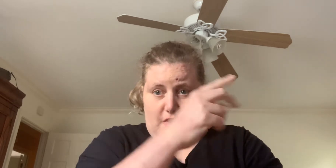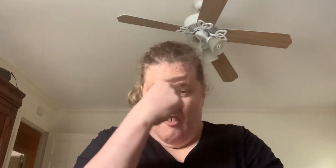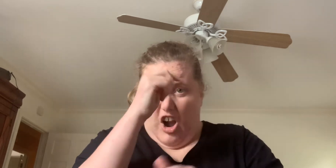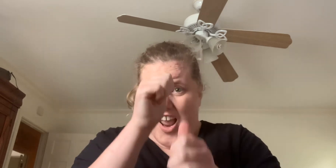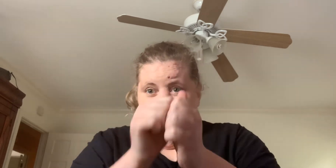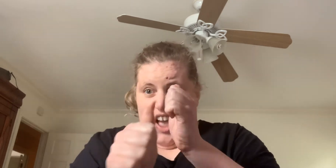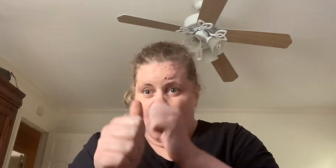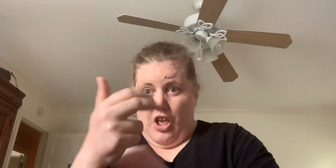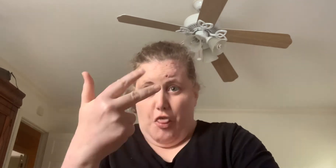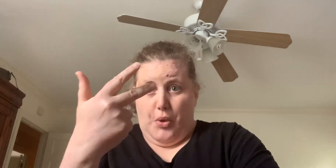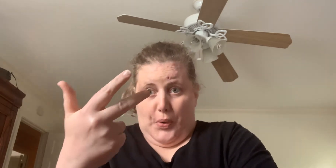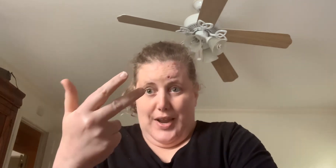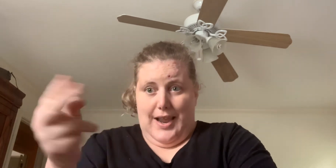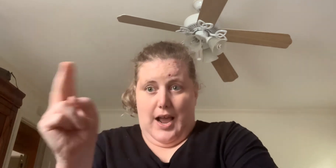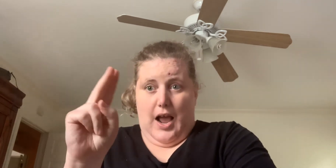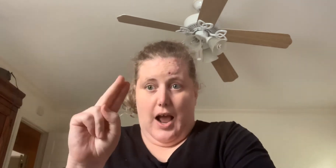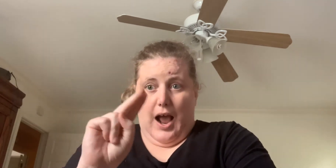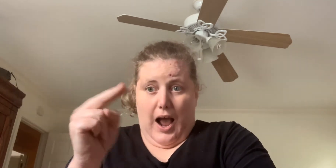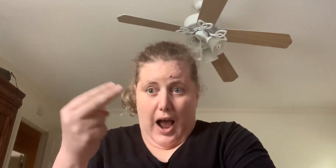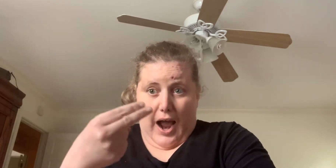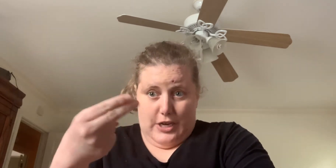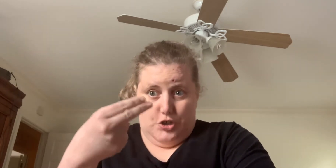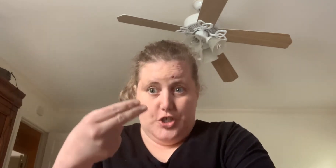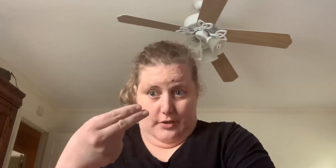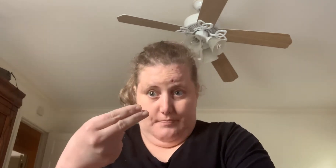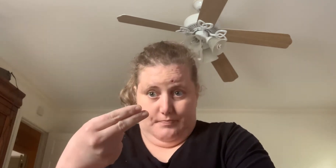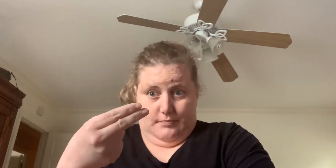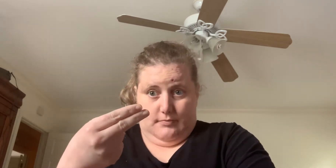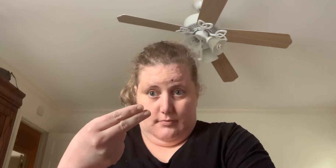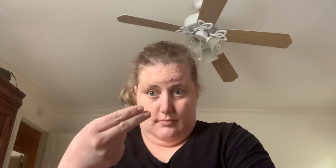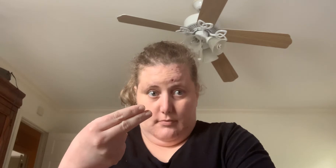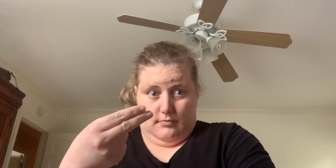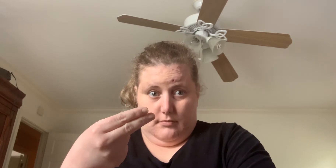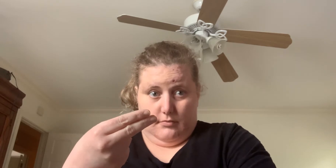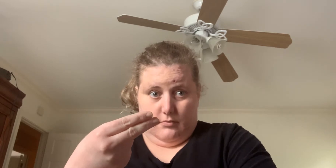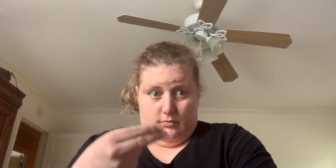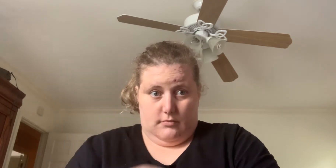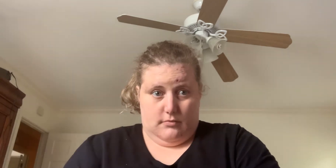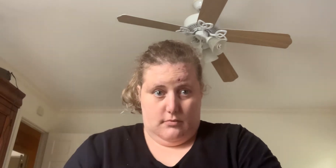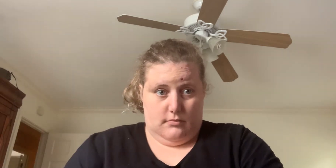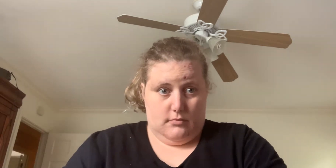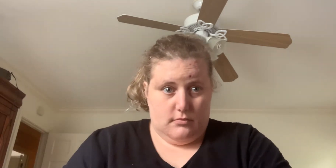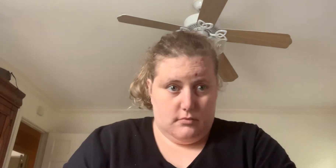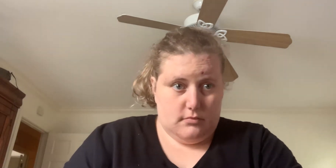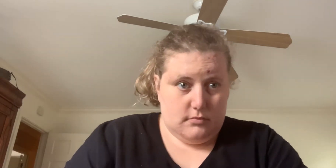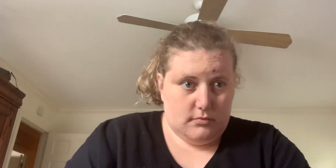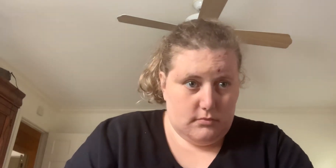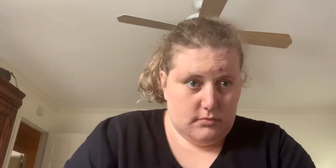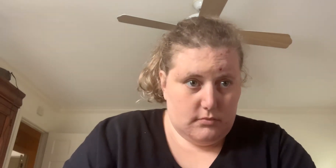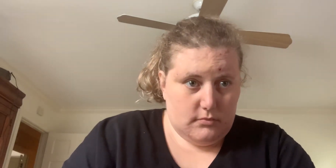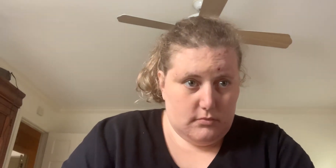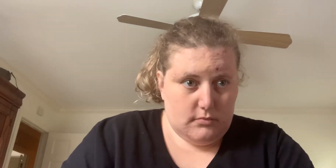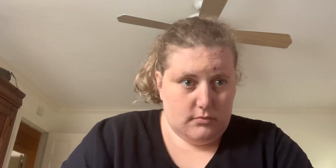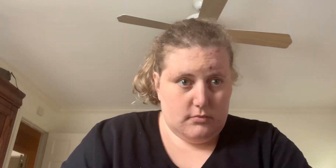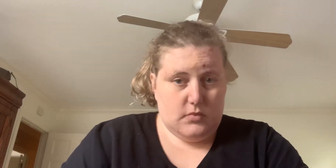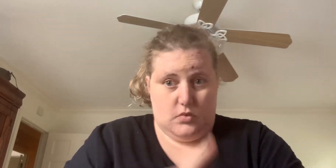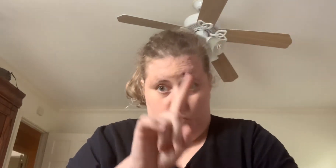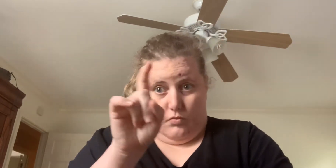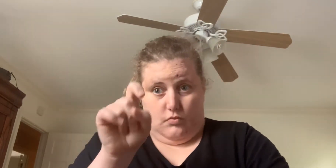3 hydrogens reacted. And I said produced, that was my fault. So as I said, the question would be, what